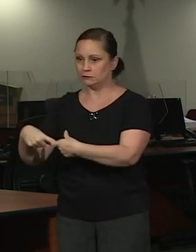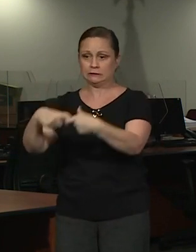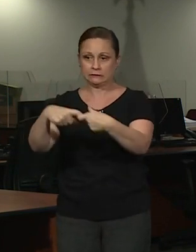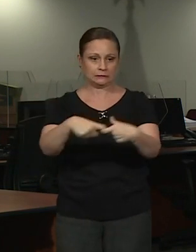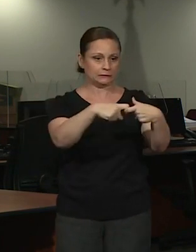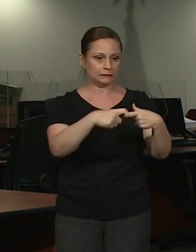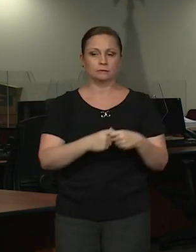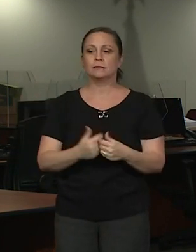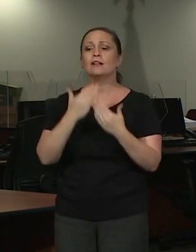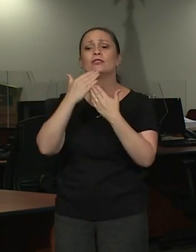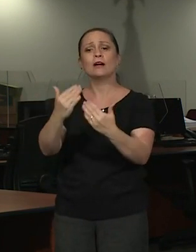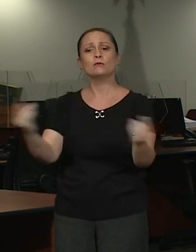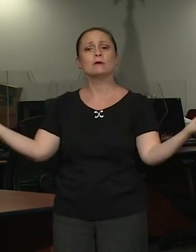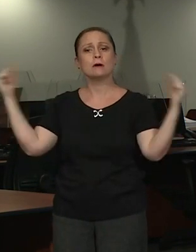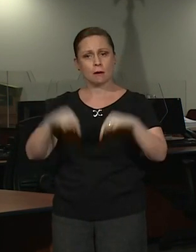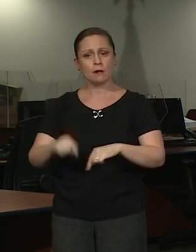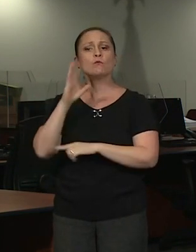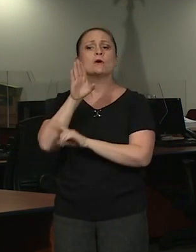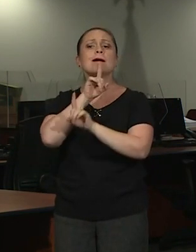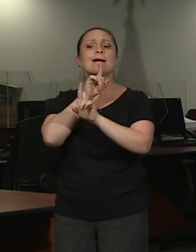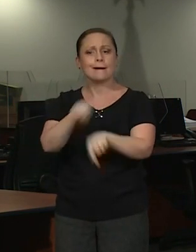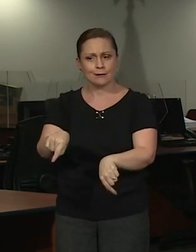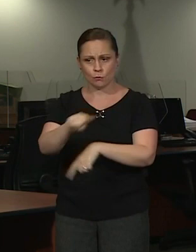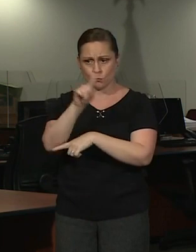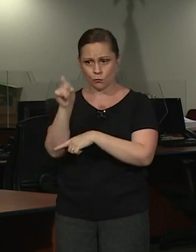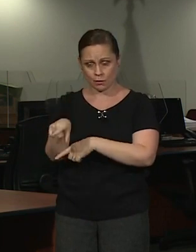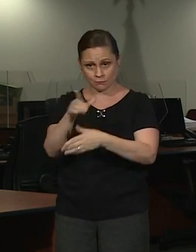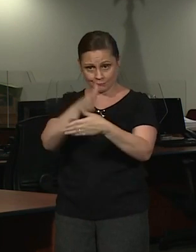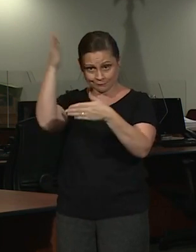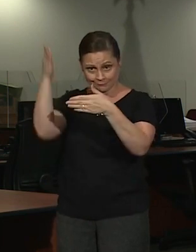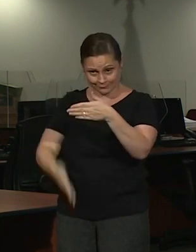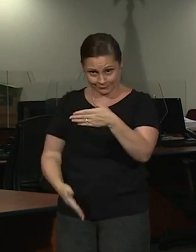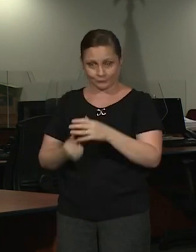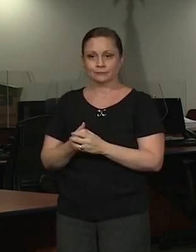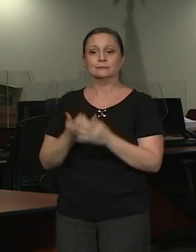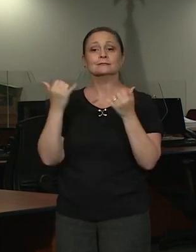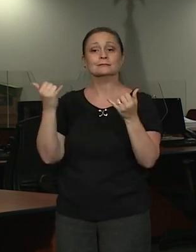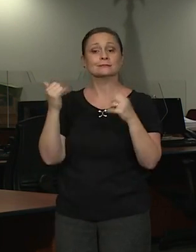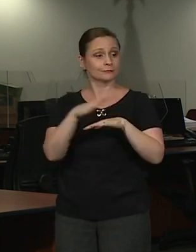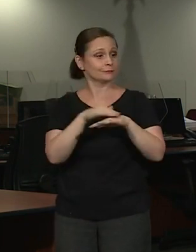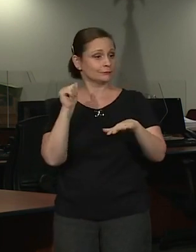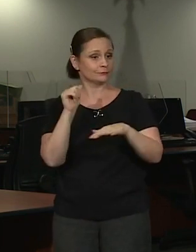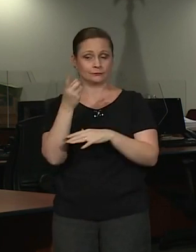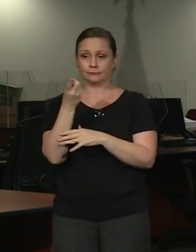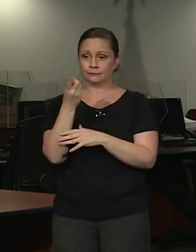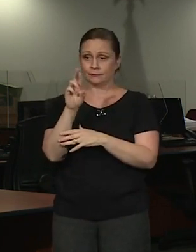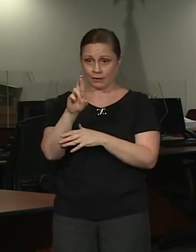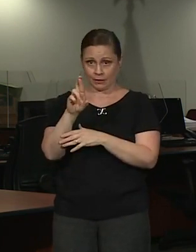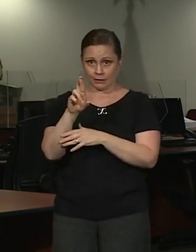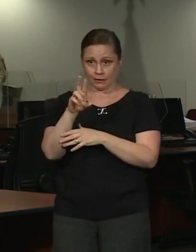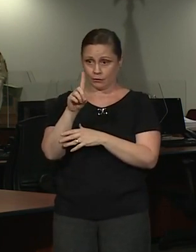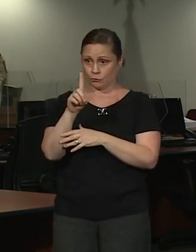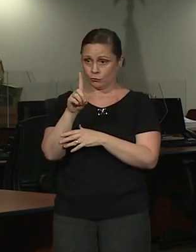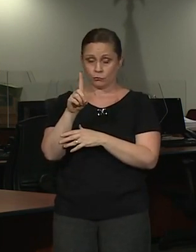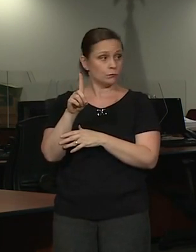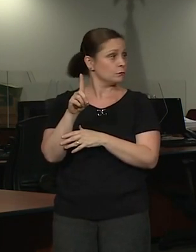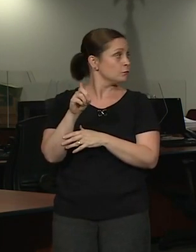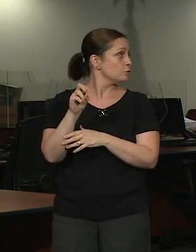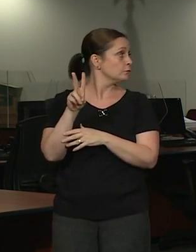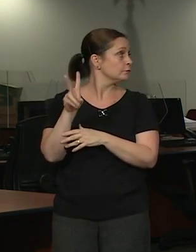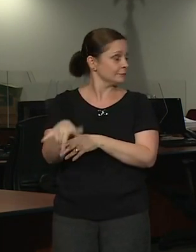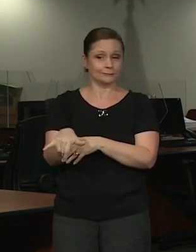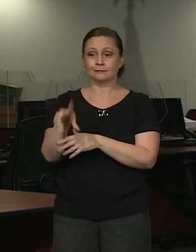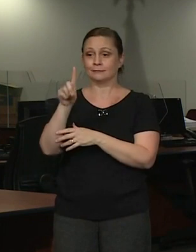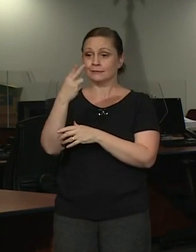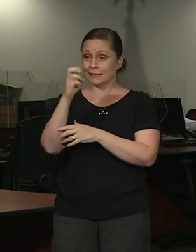being here today. We'll answer more questions at the end, but this time I'd like to call on Dr. Duvey of DHEC.